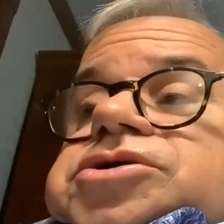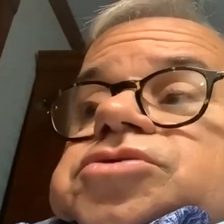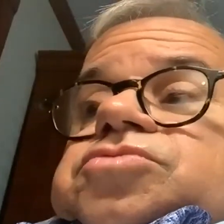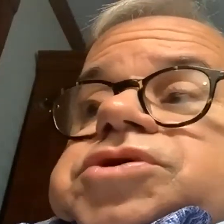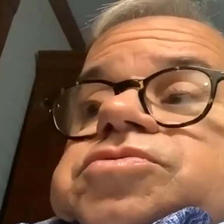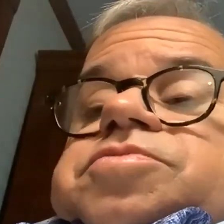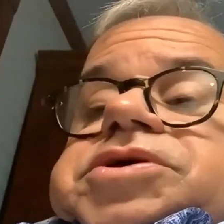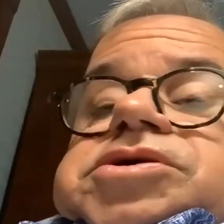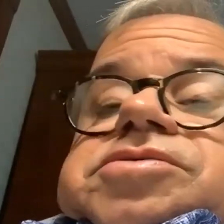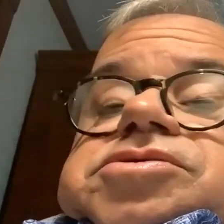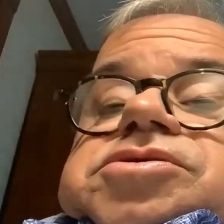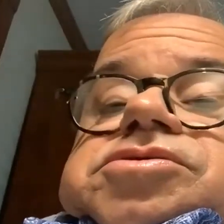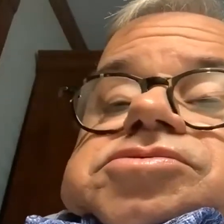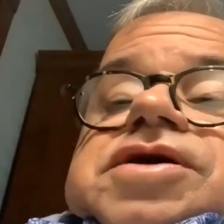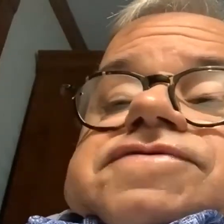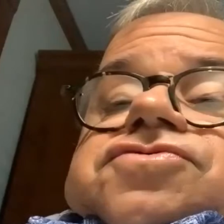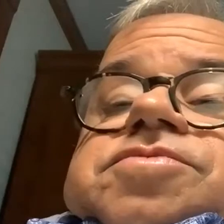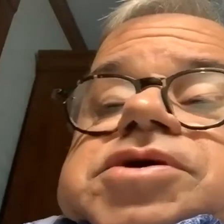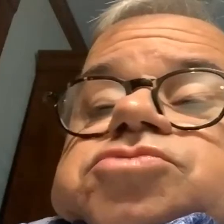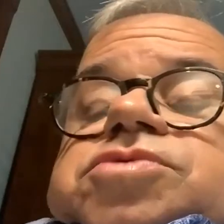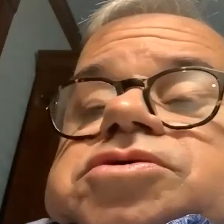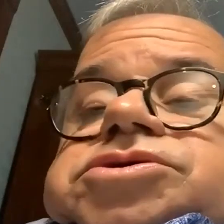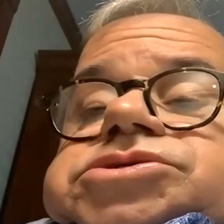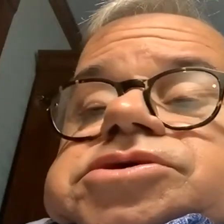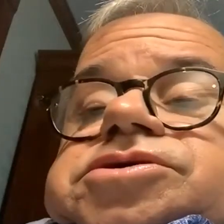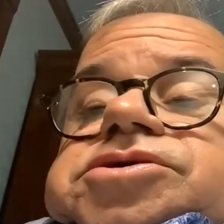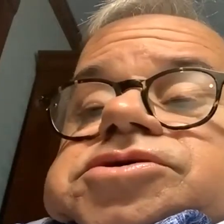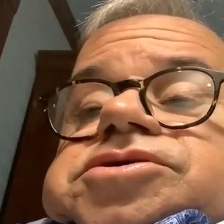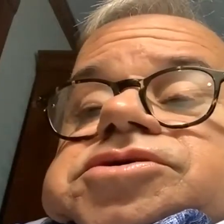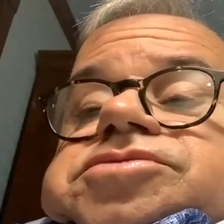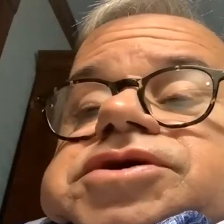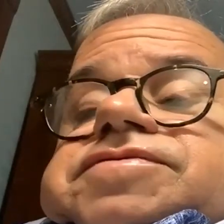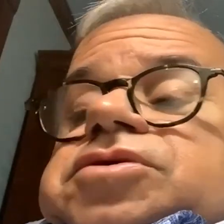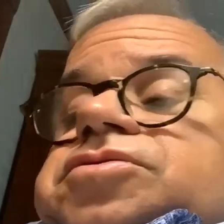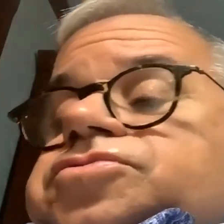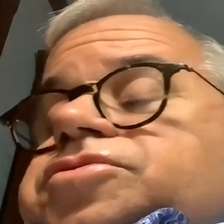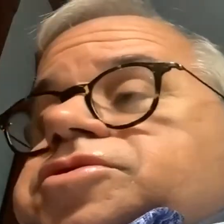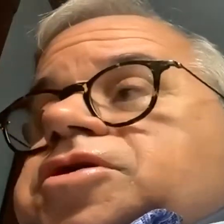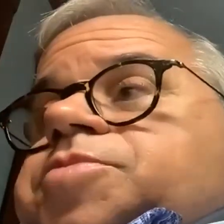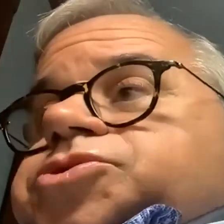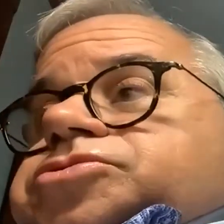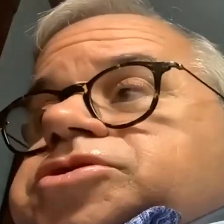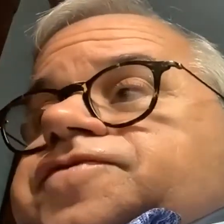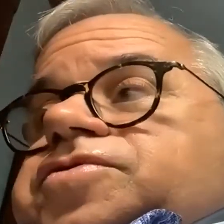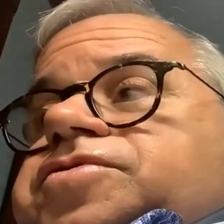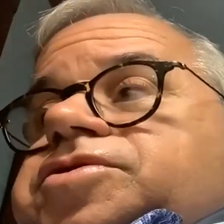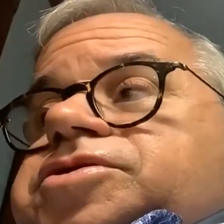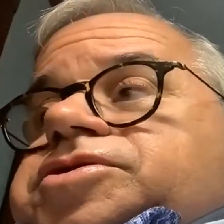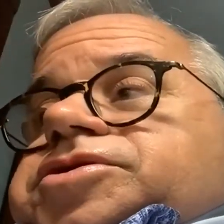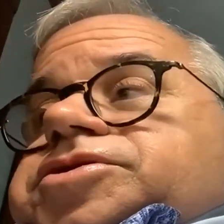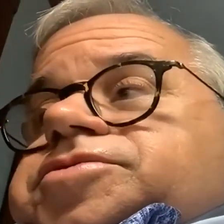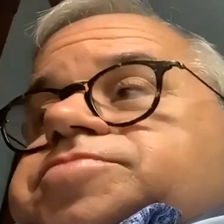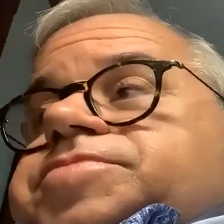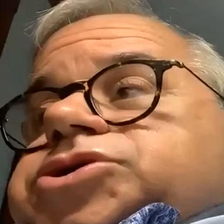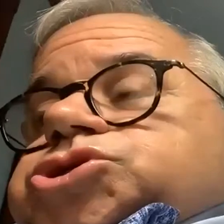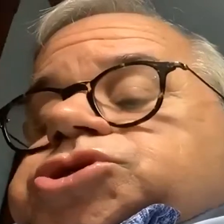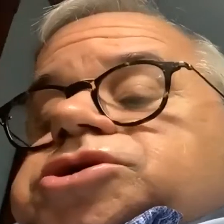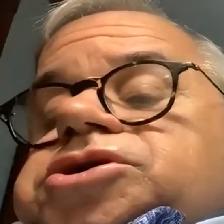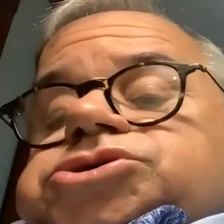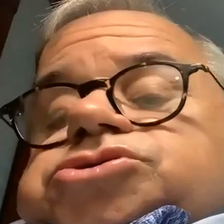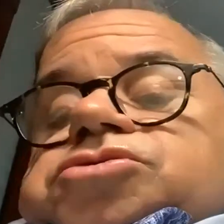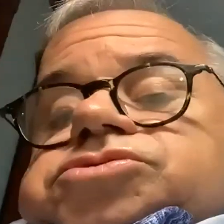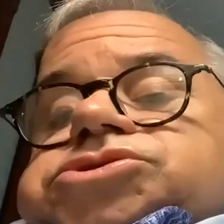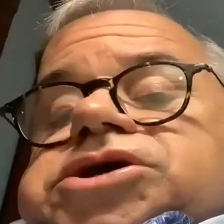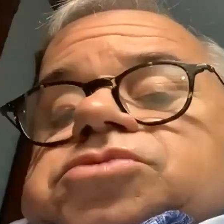us. We will be live streaming as well as having our other opportunities for